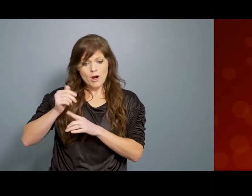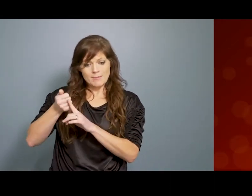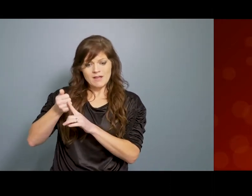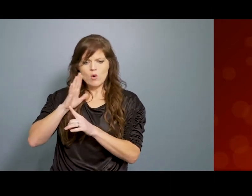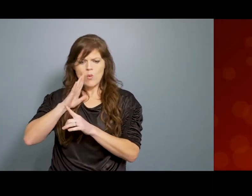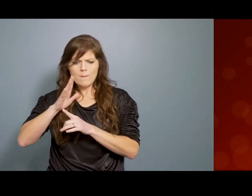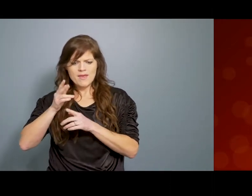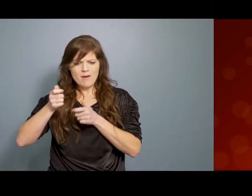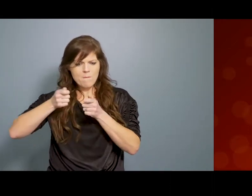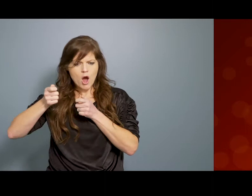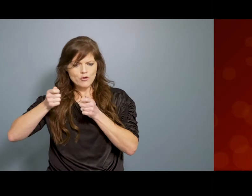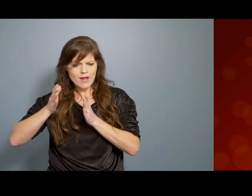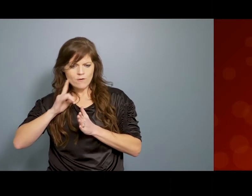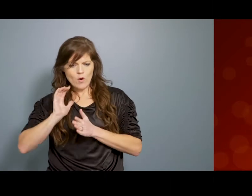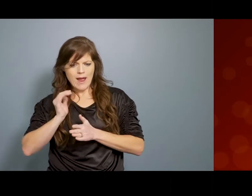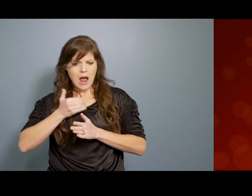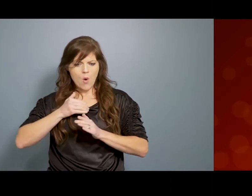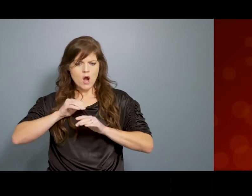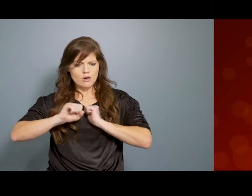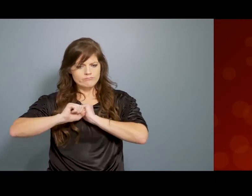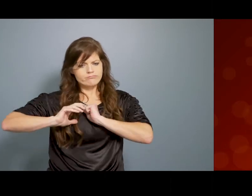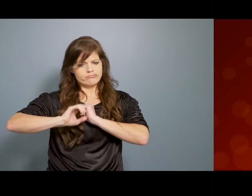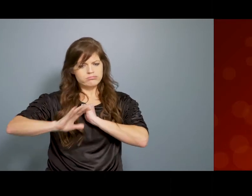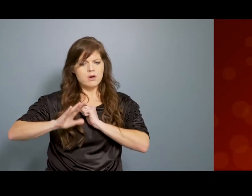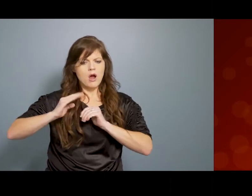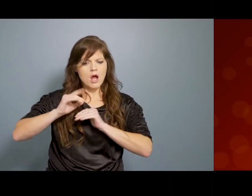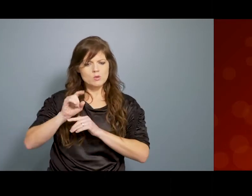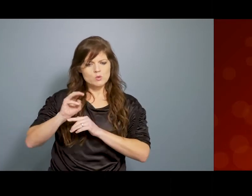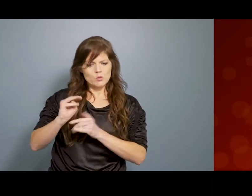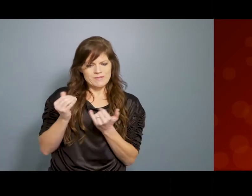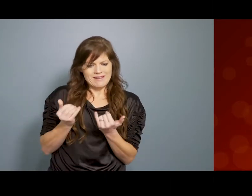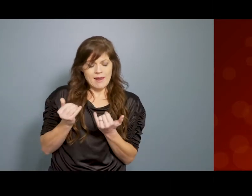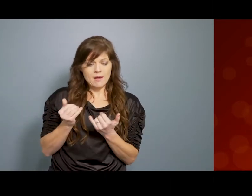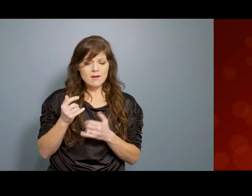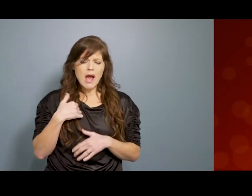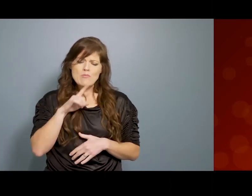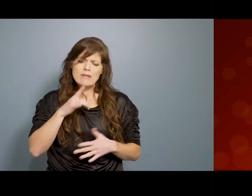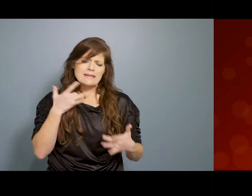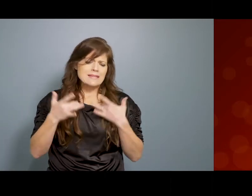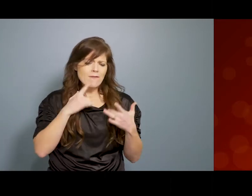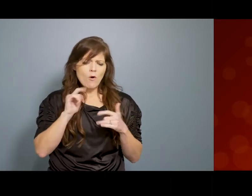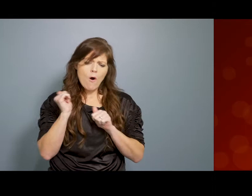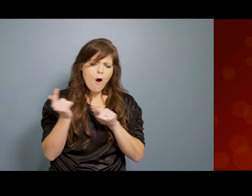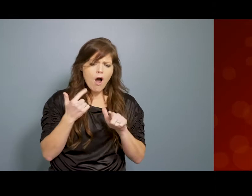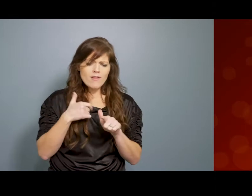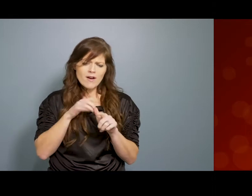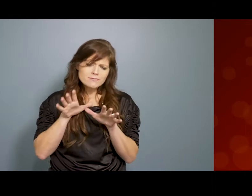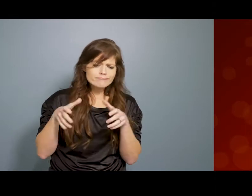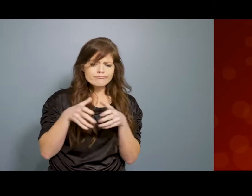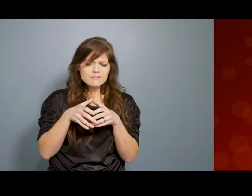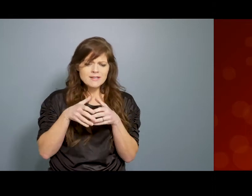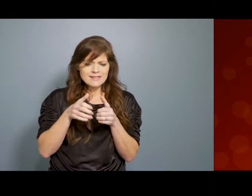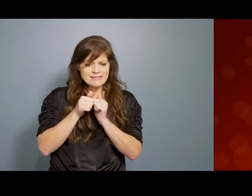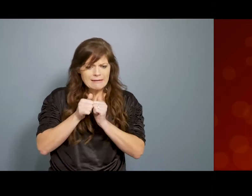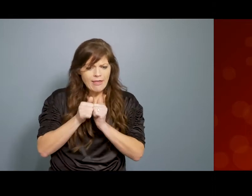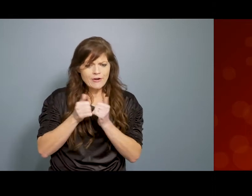today. We've got a great program lined up and excited to spend some time with all of us together as we get ready to serve our students yet